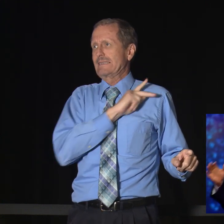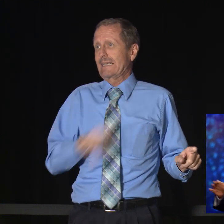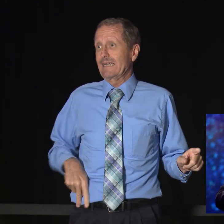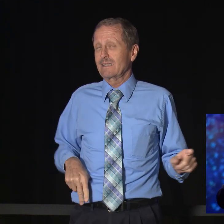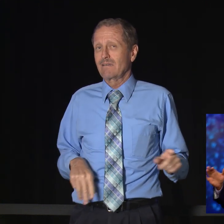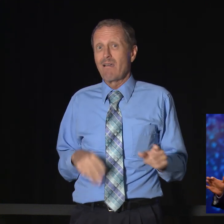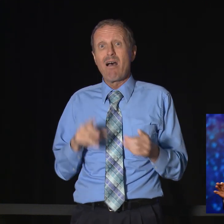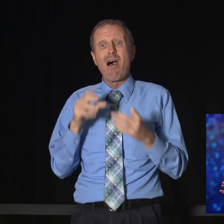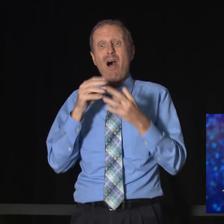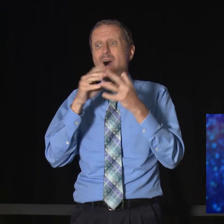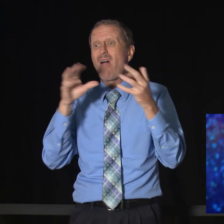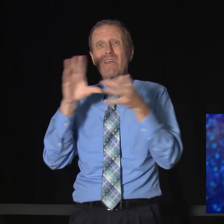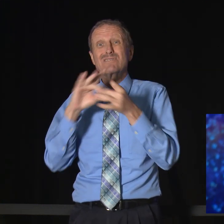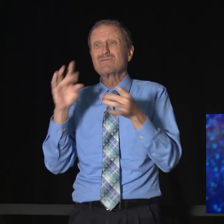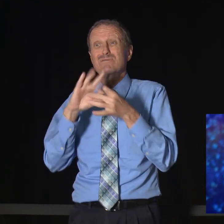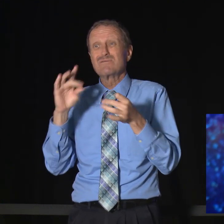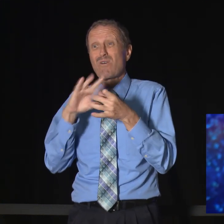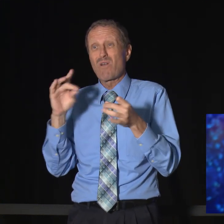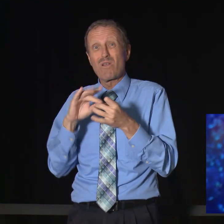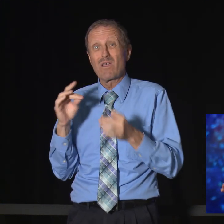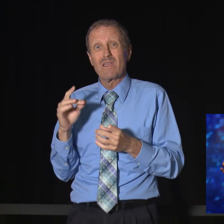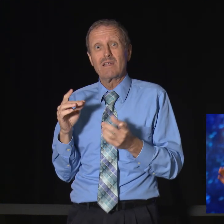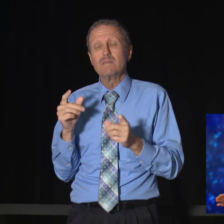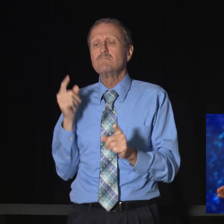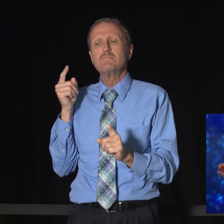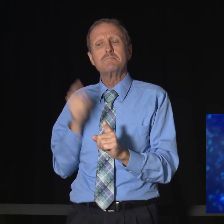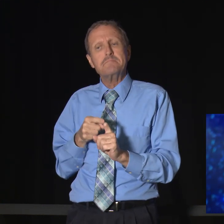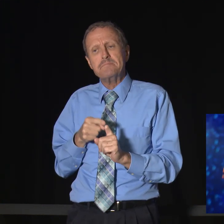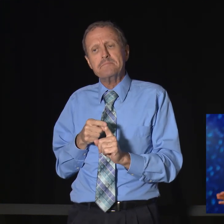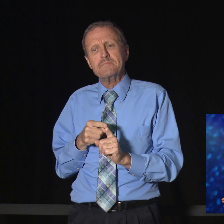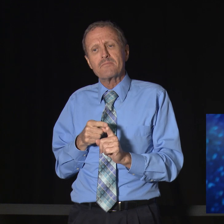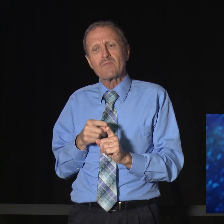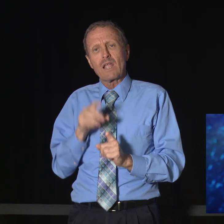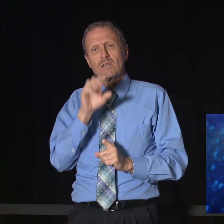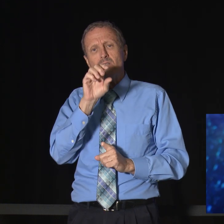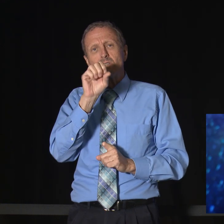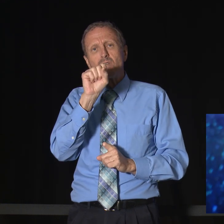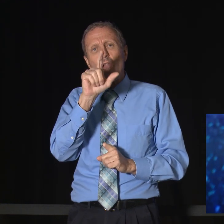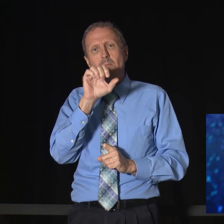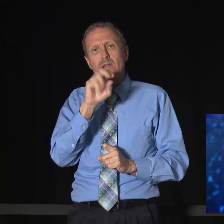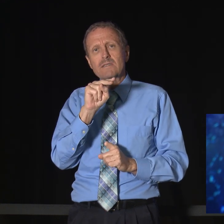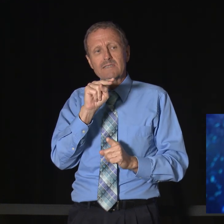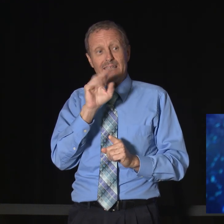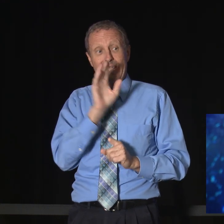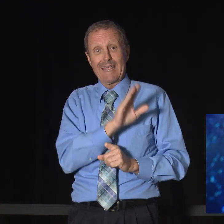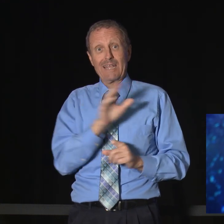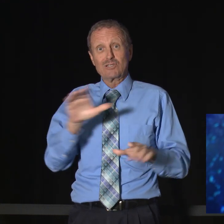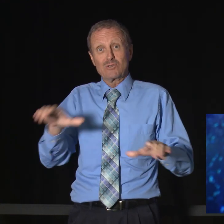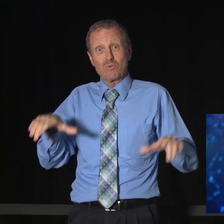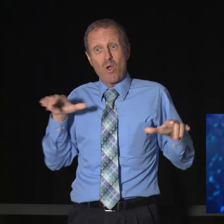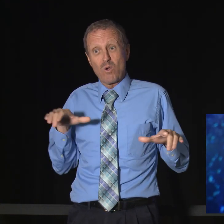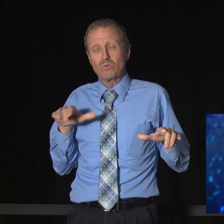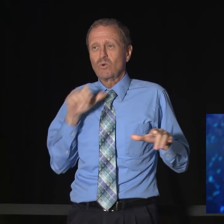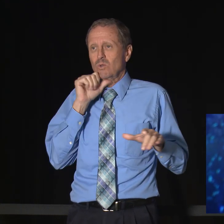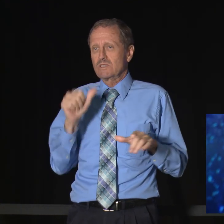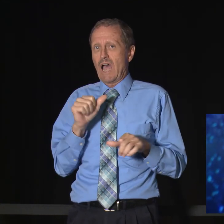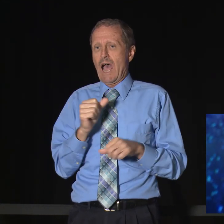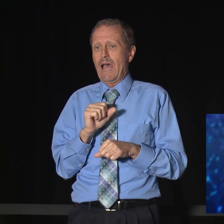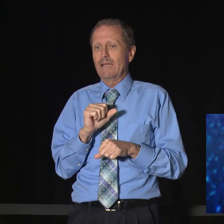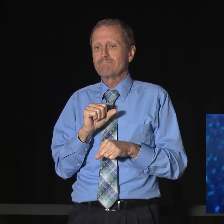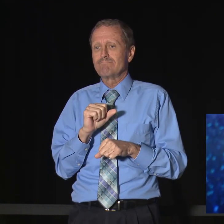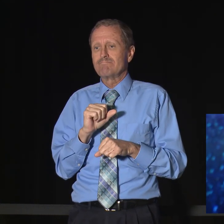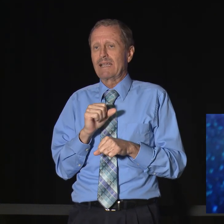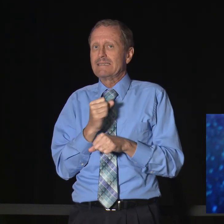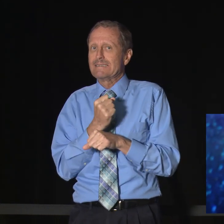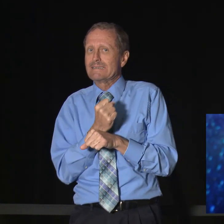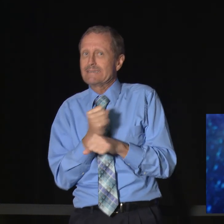All of this, beloved, simply to say that Solomon's throne was not secure, humanly speaking.